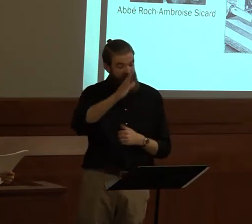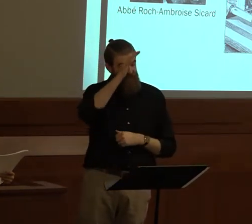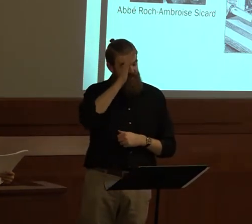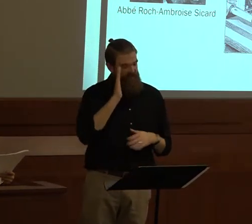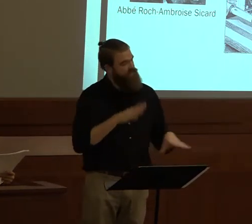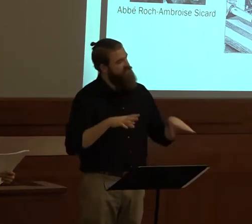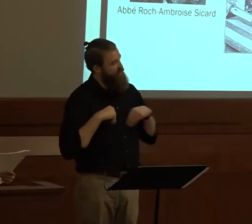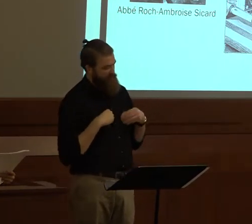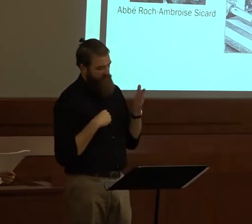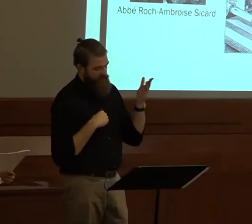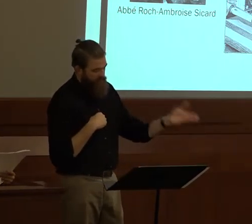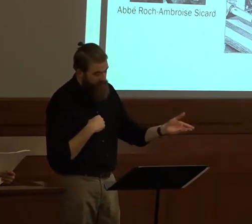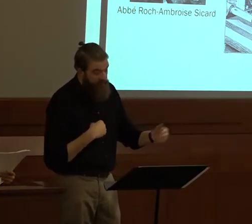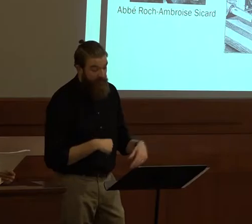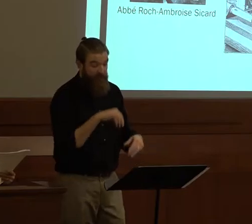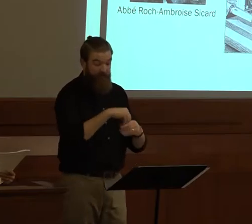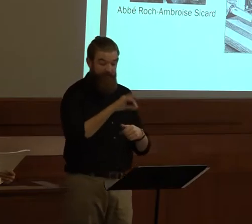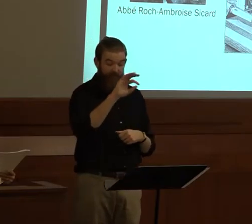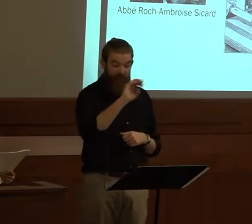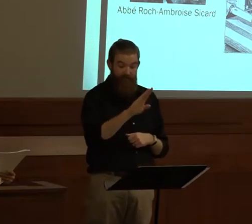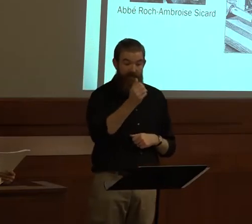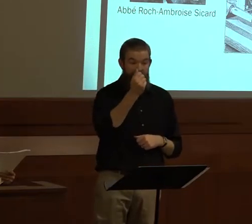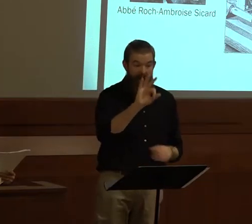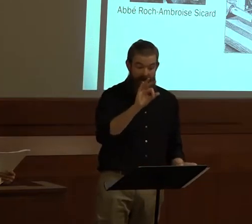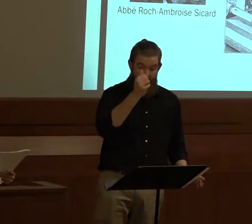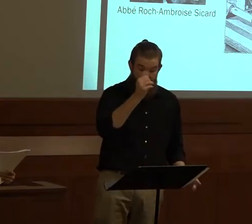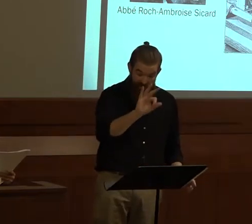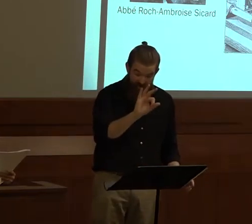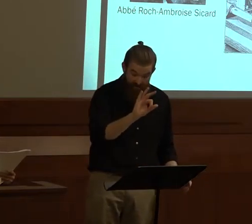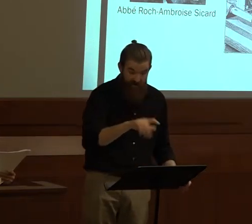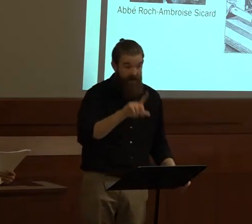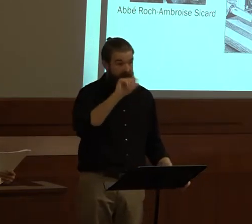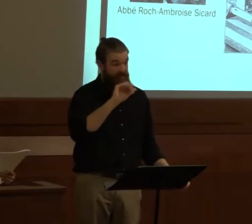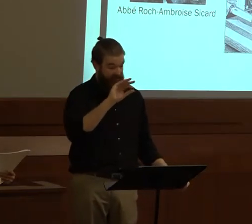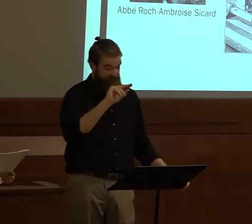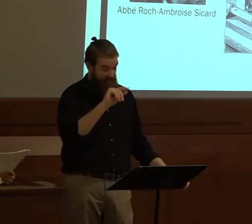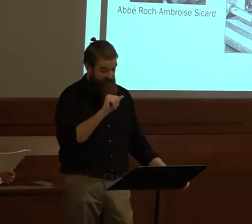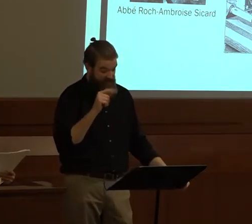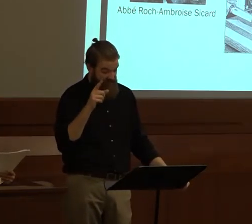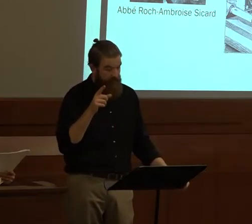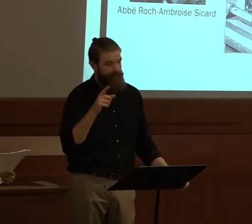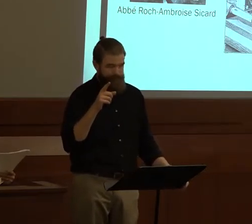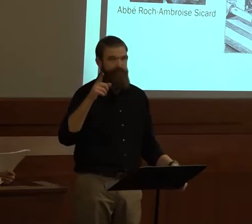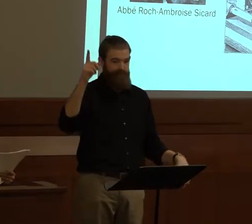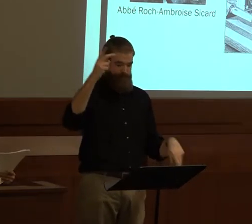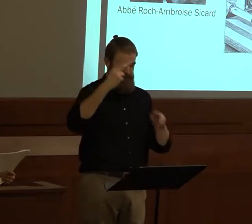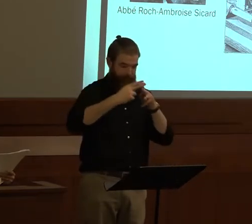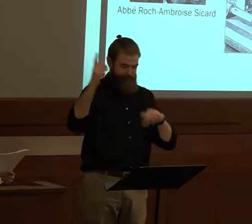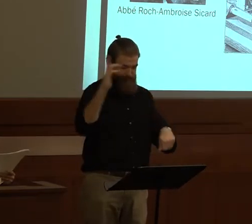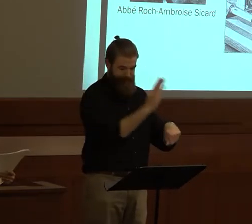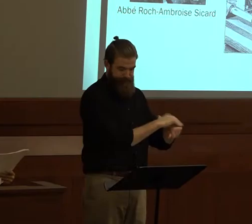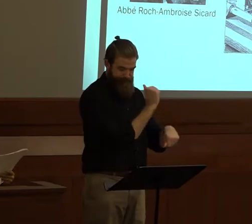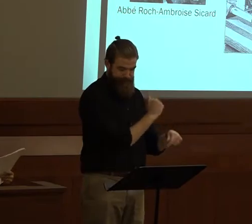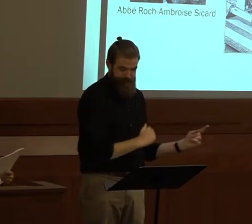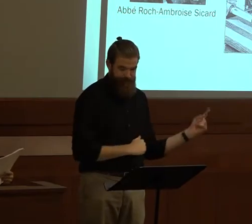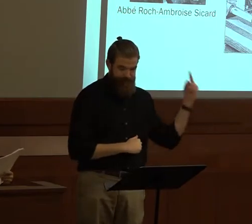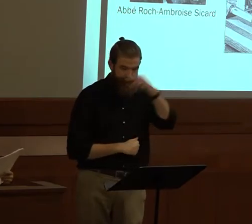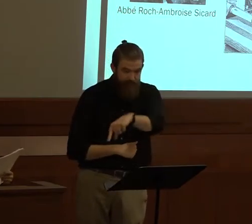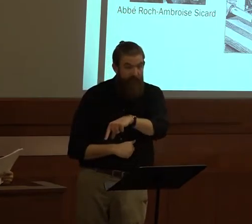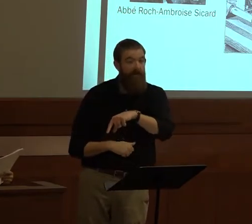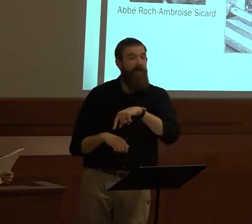After 15 long years of waiting, La Fonta, his family, and his order were overjoyed. The event was announced in